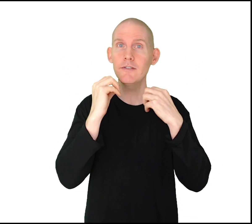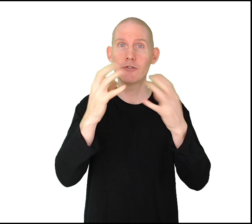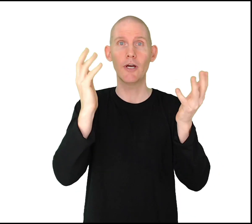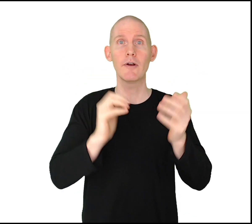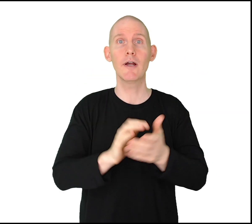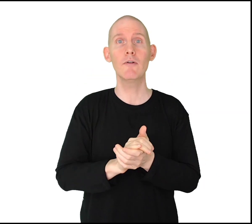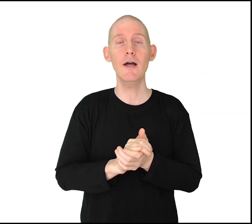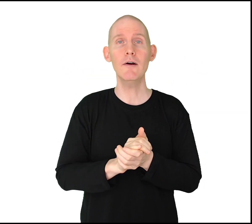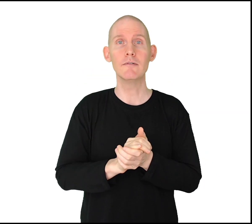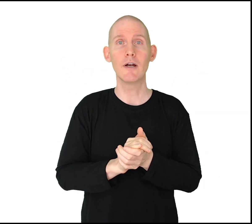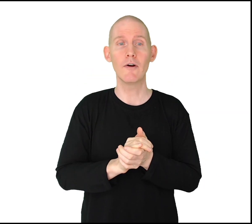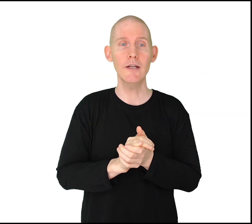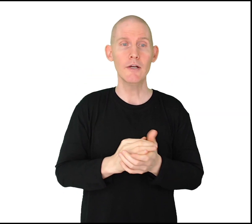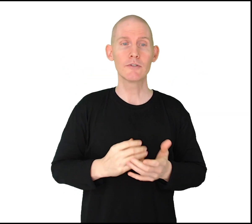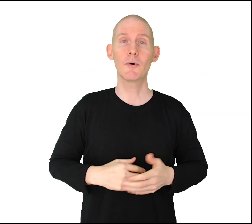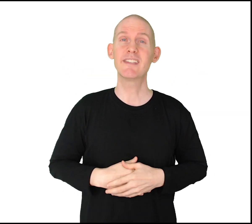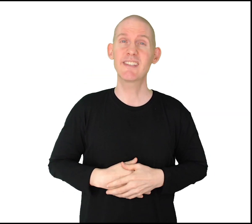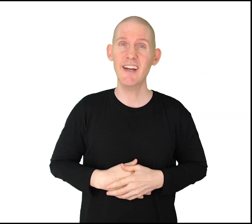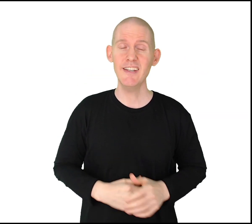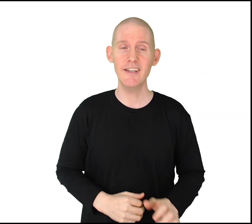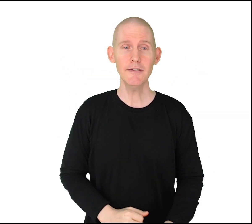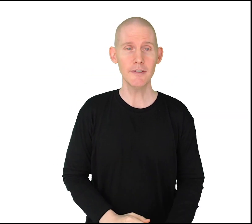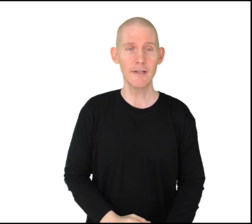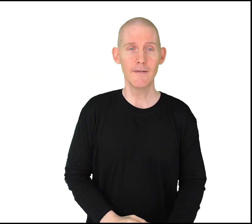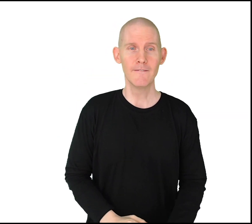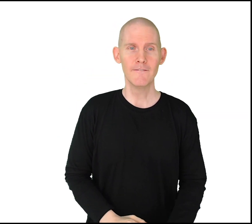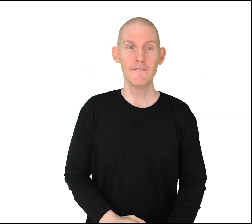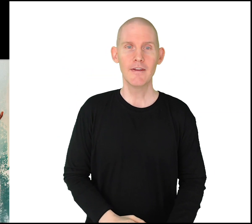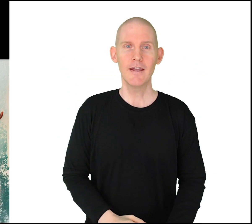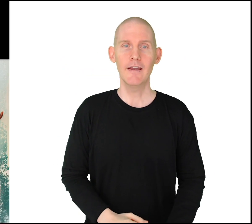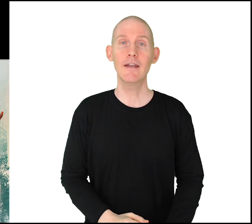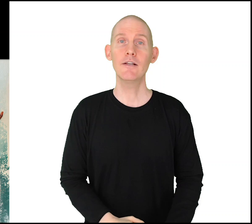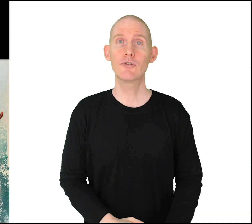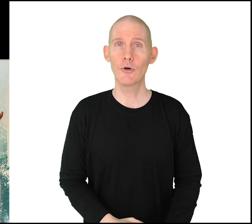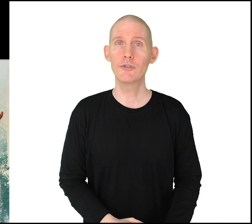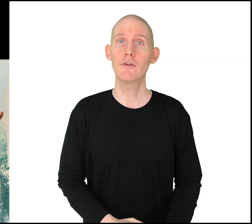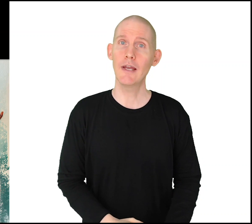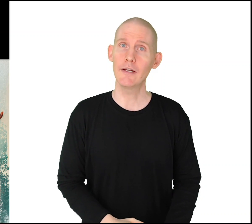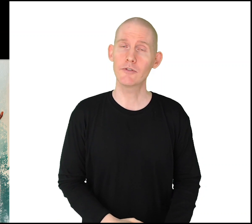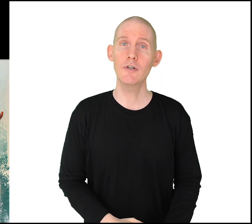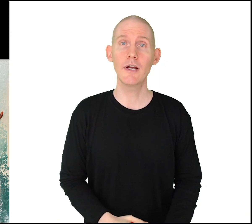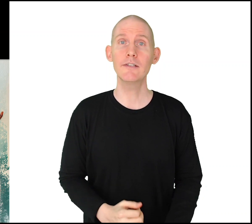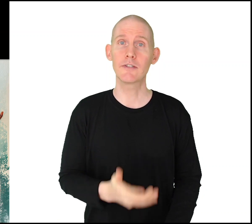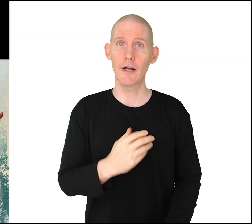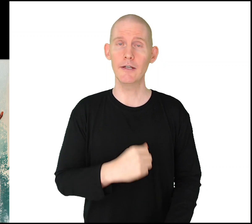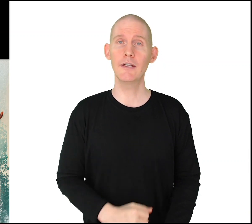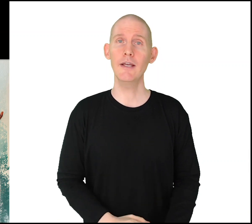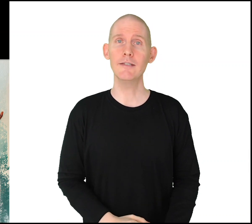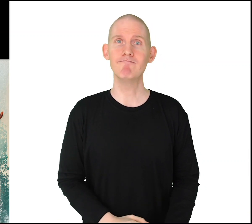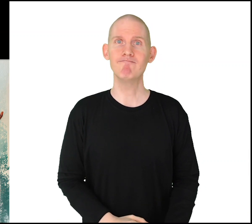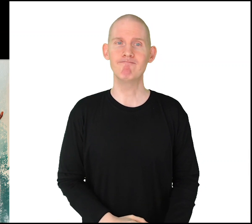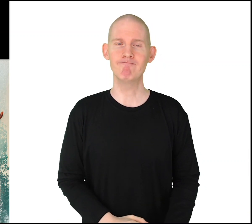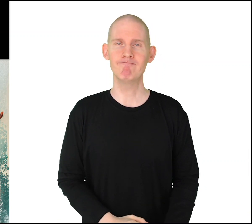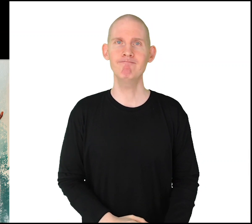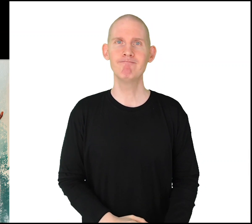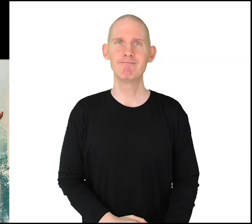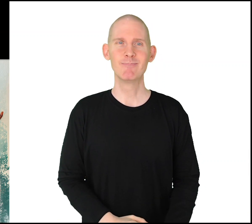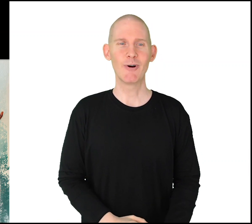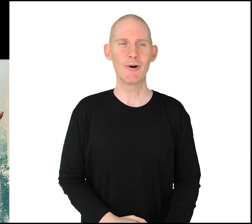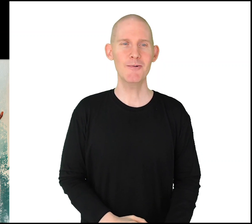shout it out loud, all right? So I signed it, and then I showed you the answer, and I signed it again.